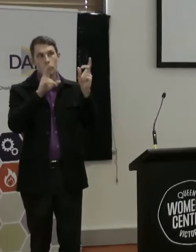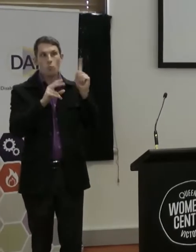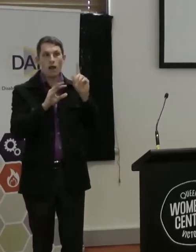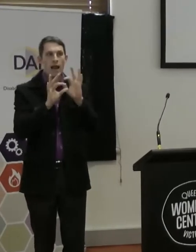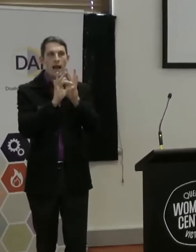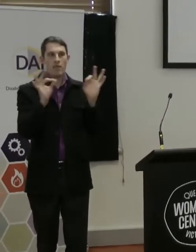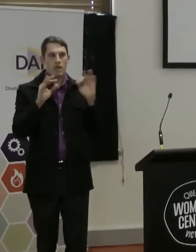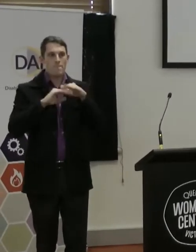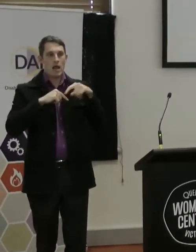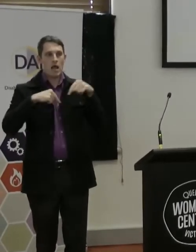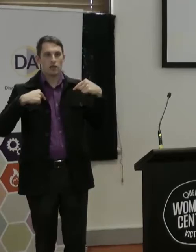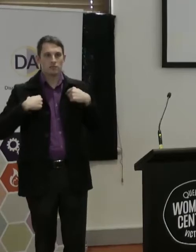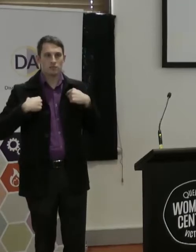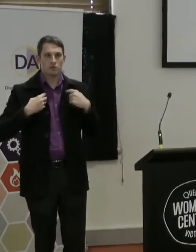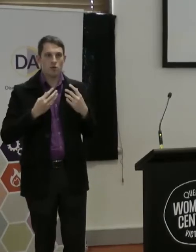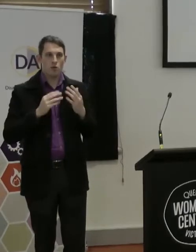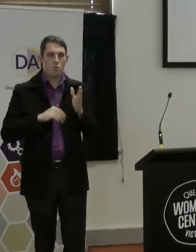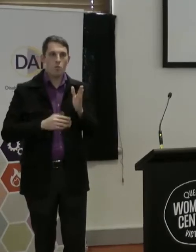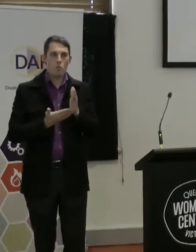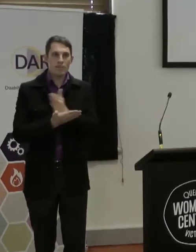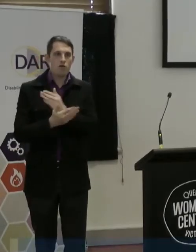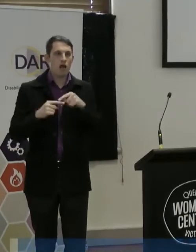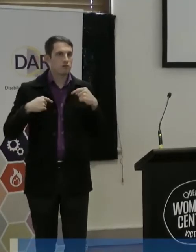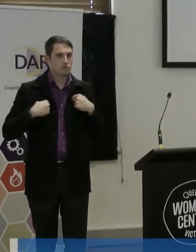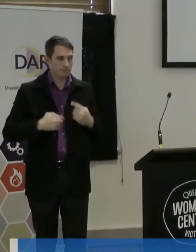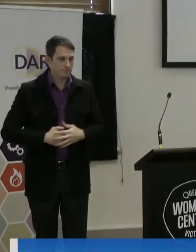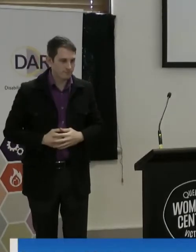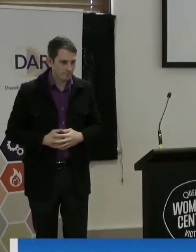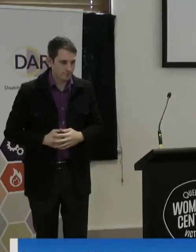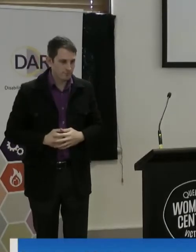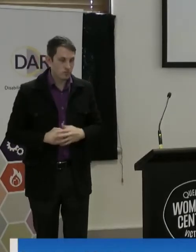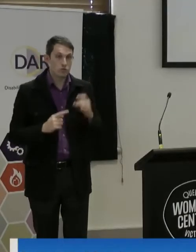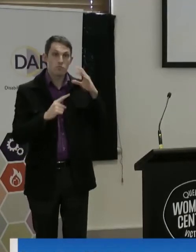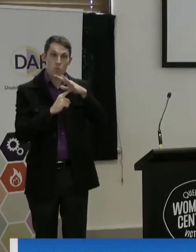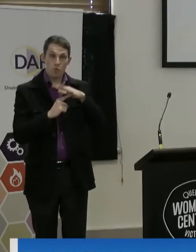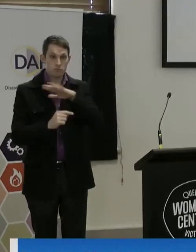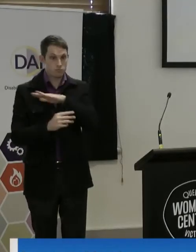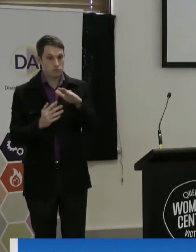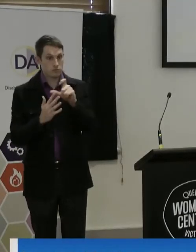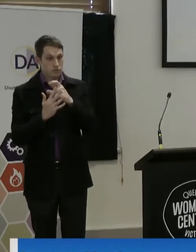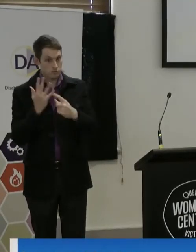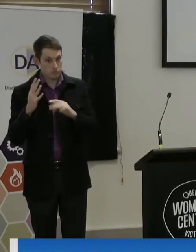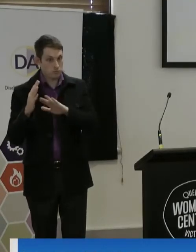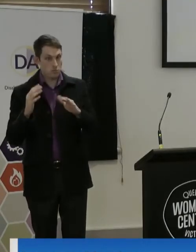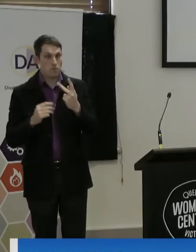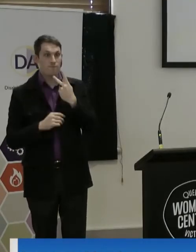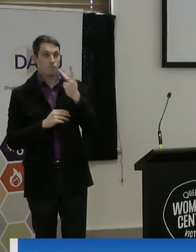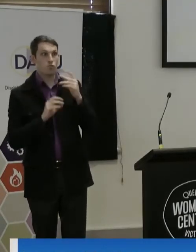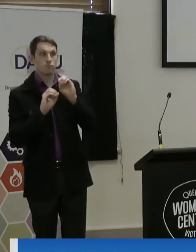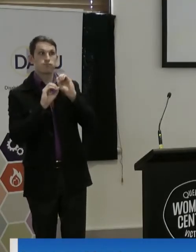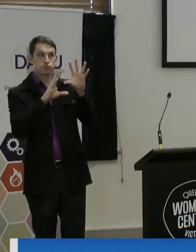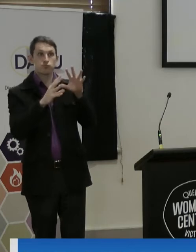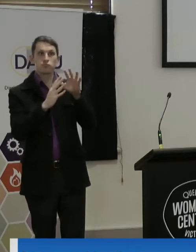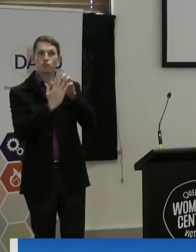of critical importance that the voice of people with disability in Australia is represented in this review at the international